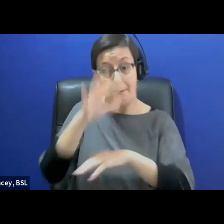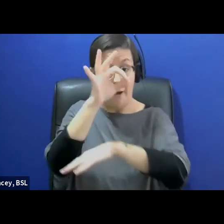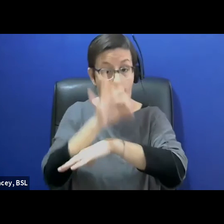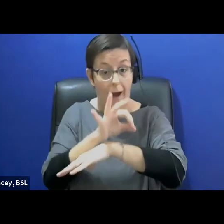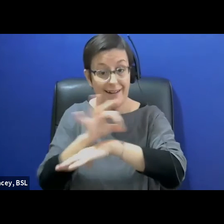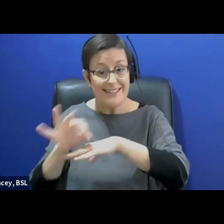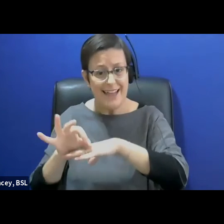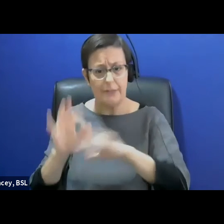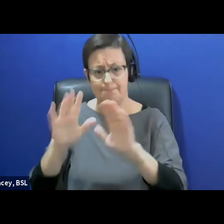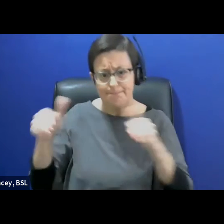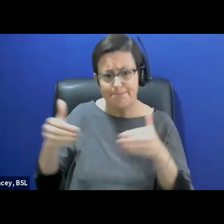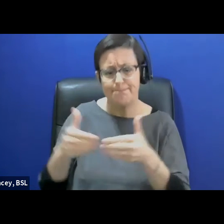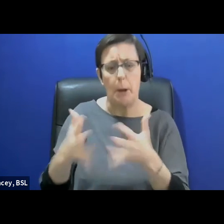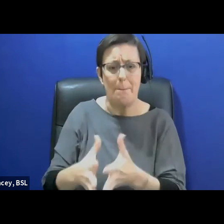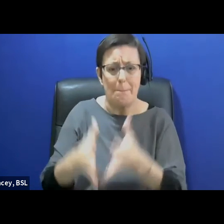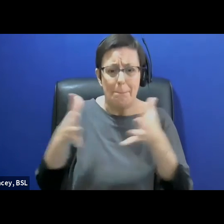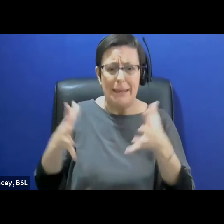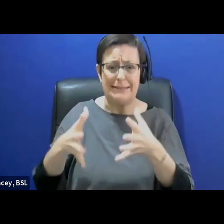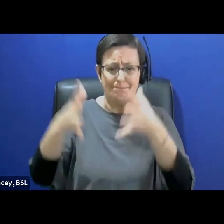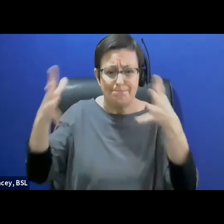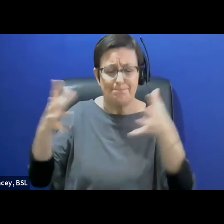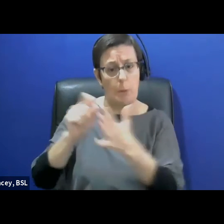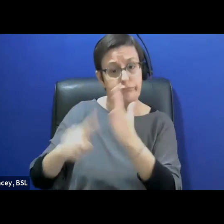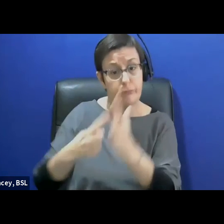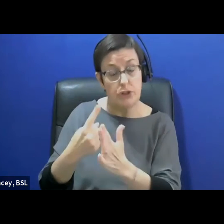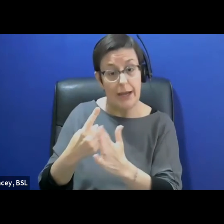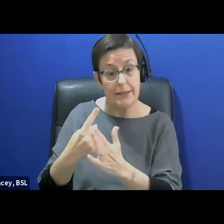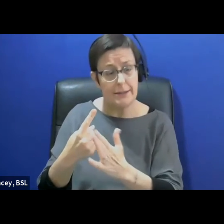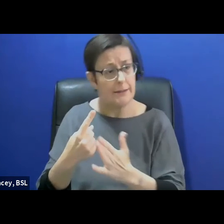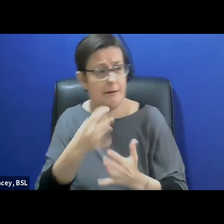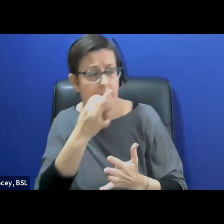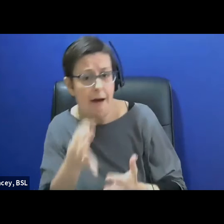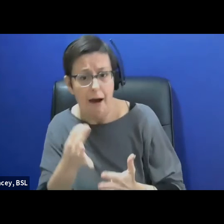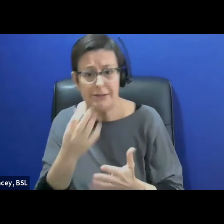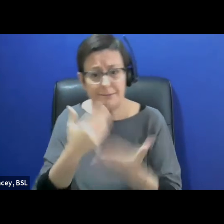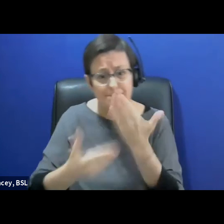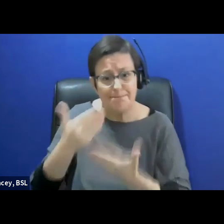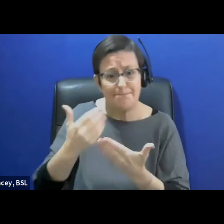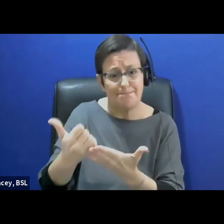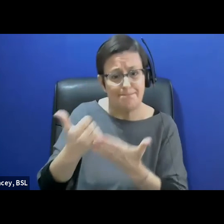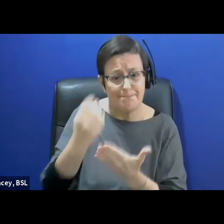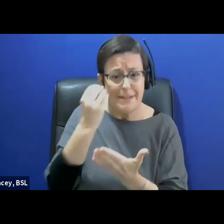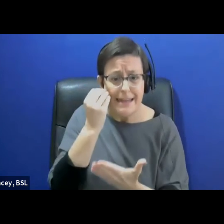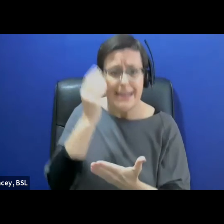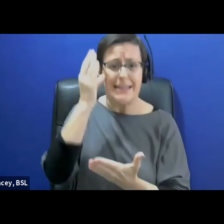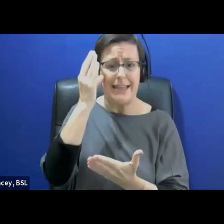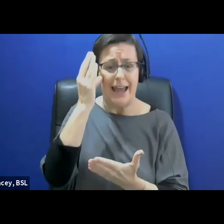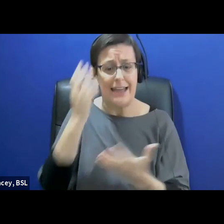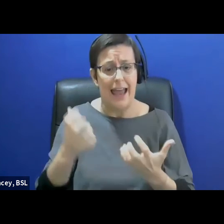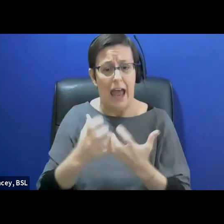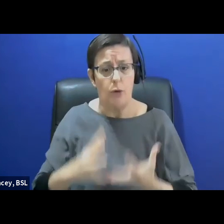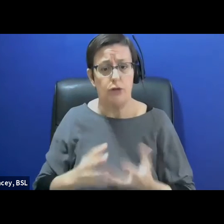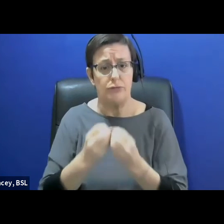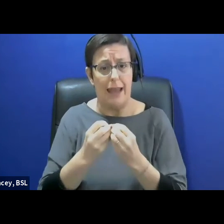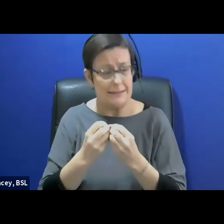large-scale projects, both in the public and the private sector, and just I guess asking for a bit of insight on how's the best way to create kind of positive progress,